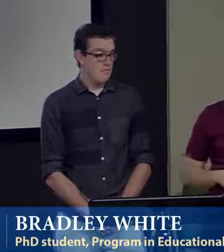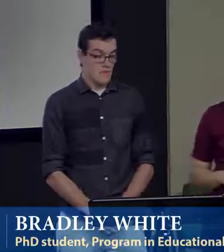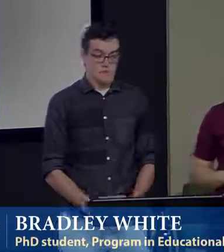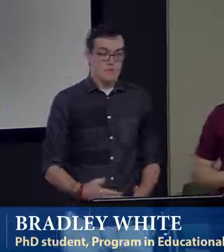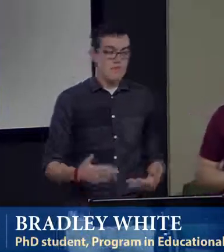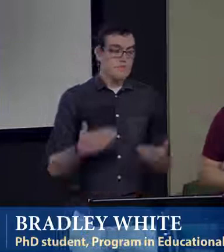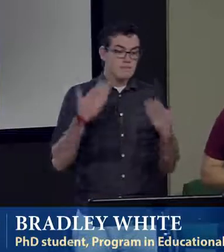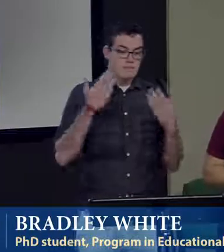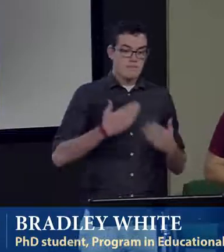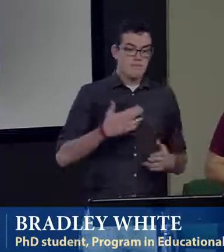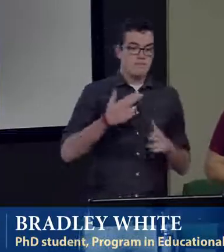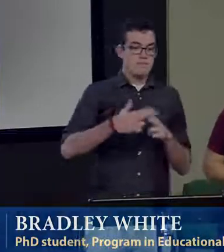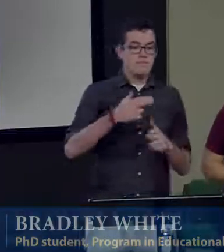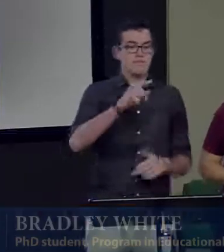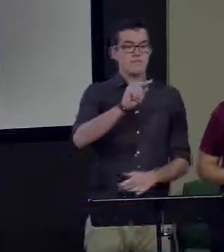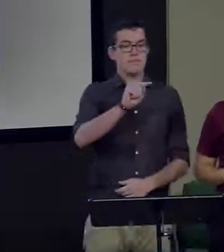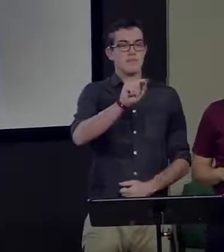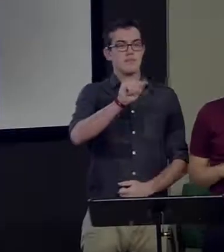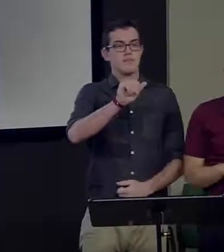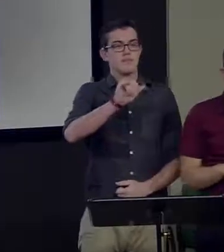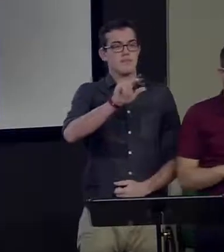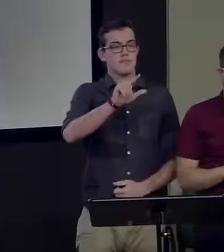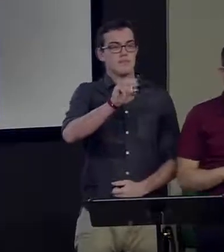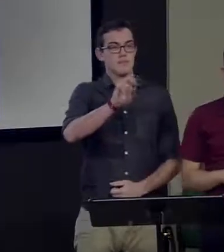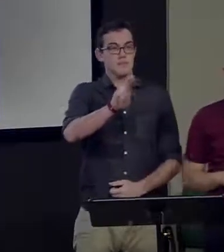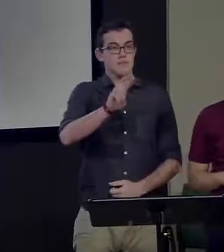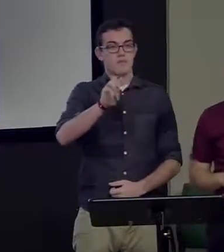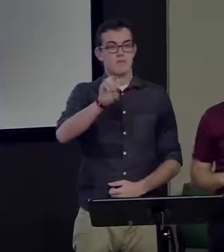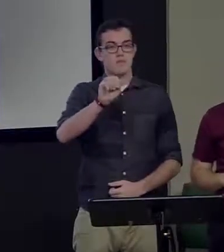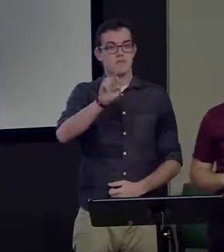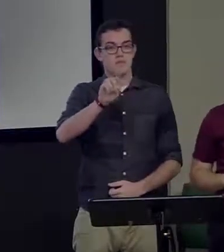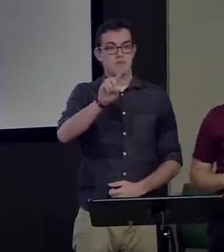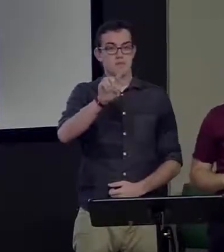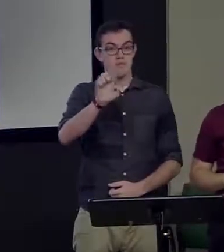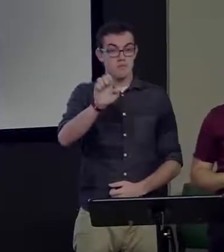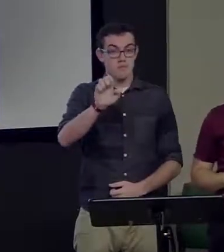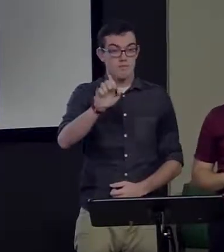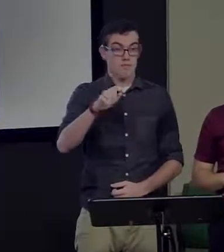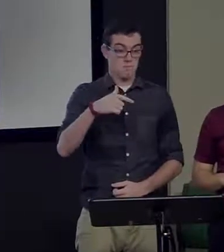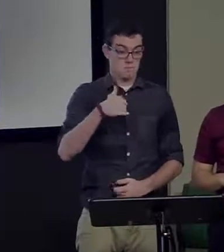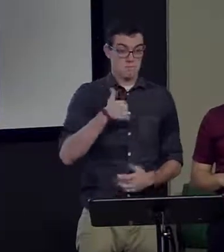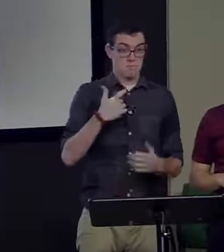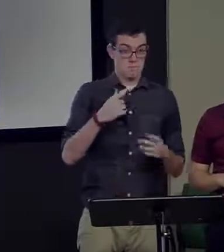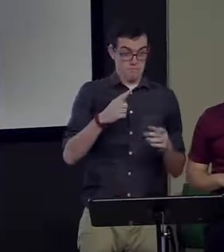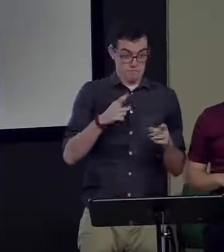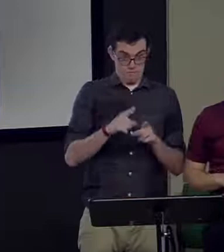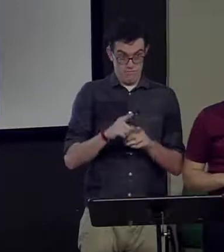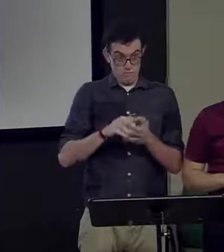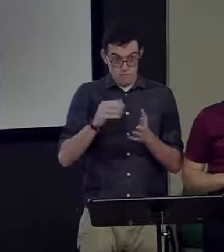This is a new program here at Gallaudet University, and I'm Bradley White.